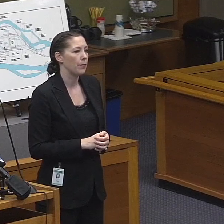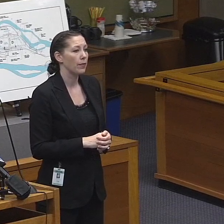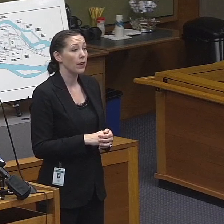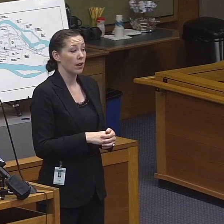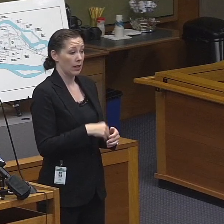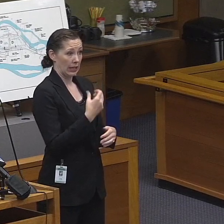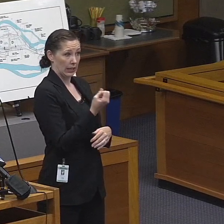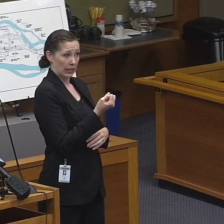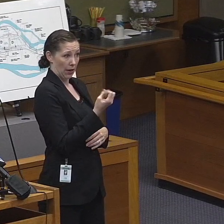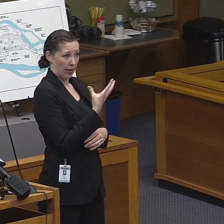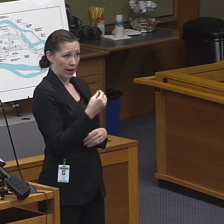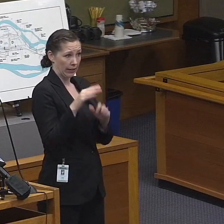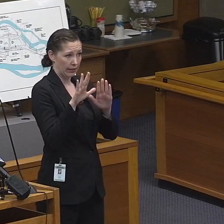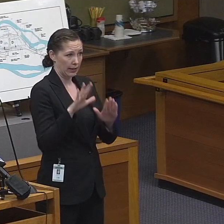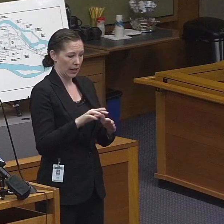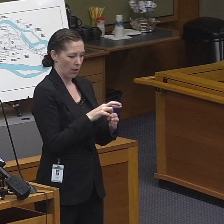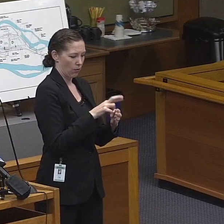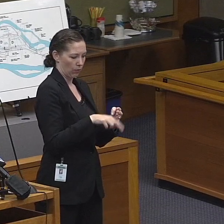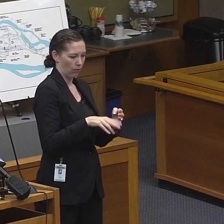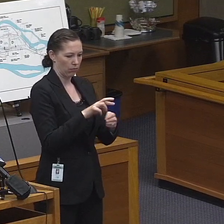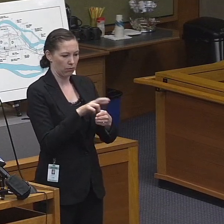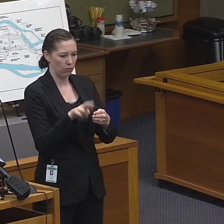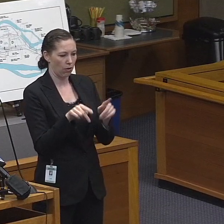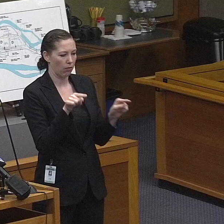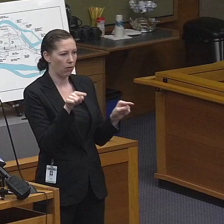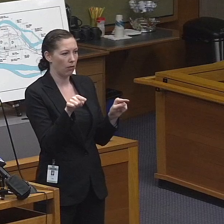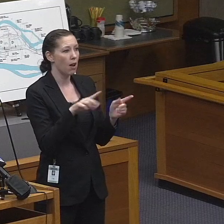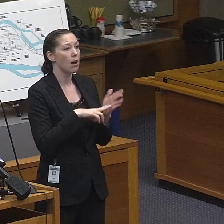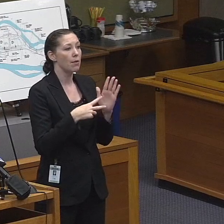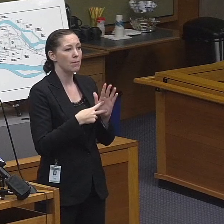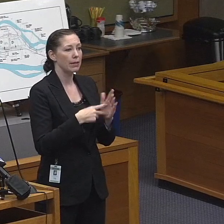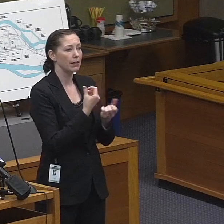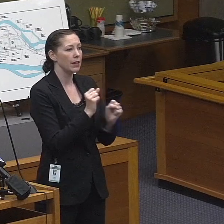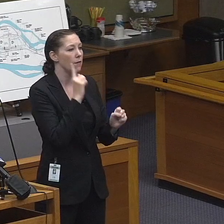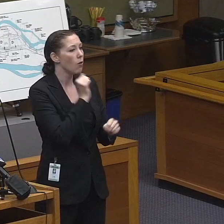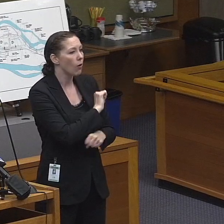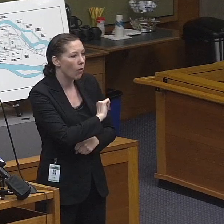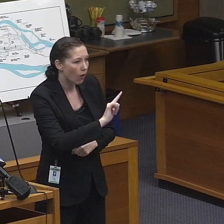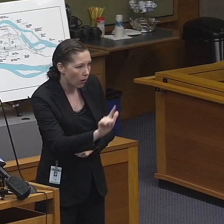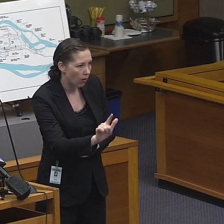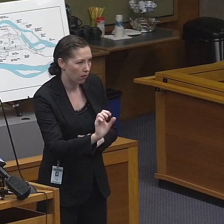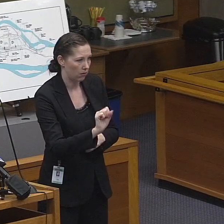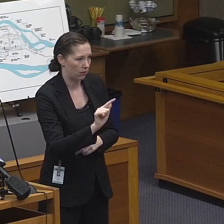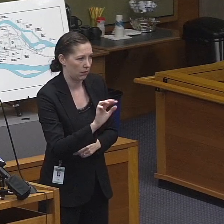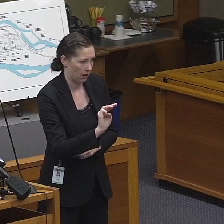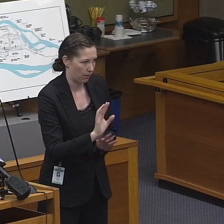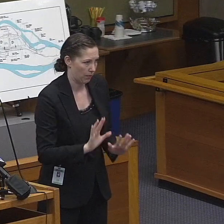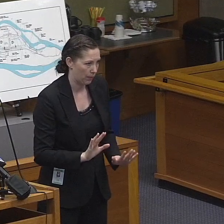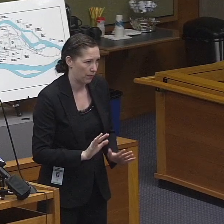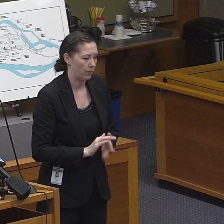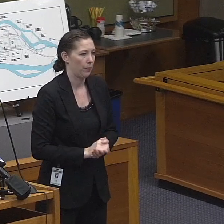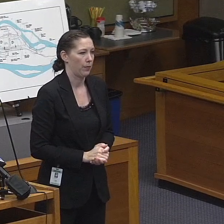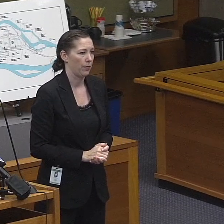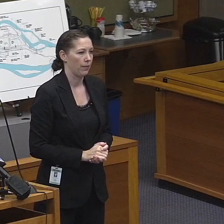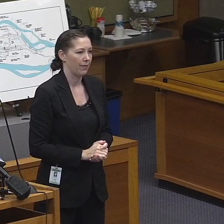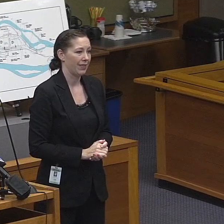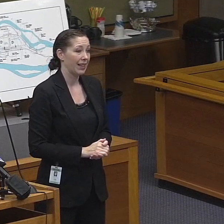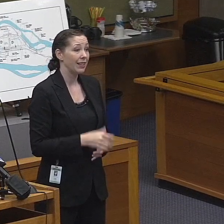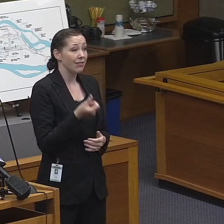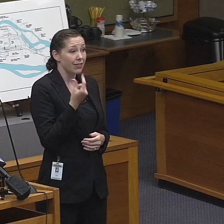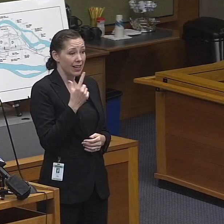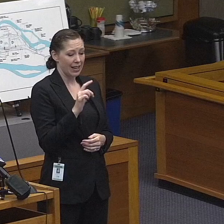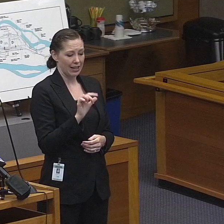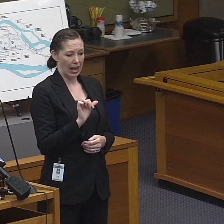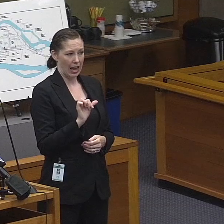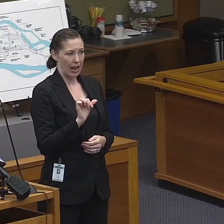Saturday and Sunday indicate the water is safe to drink for everyone. We need to get through this period of algae. We need to